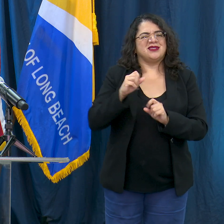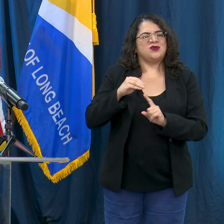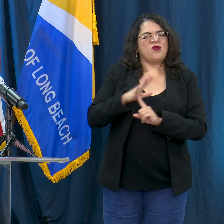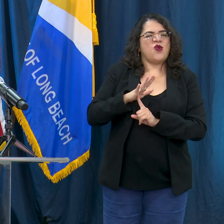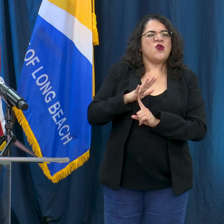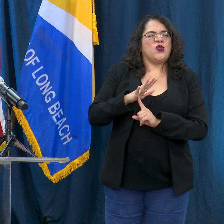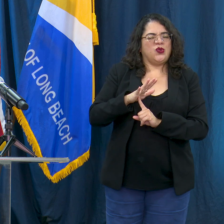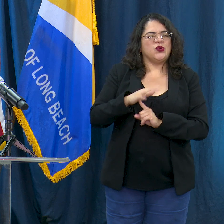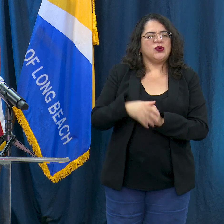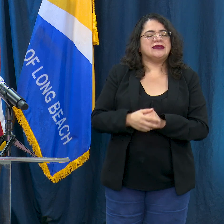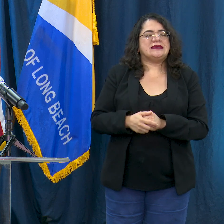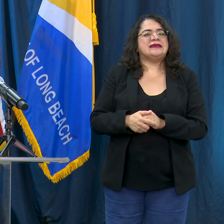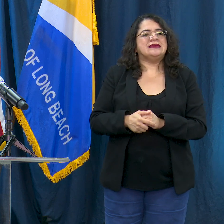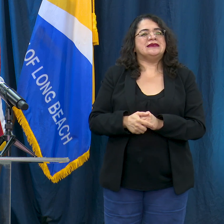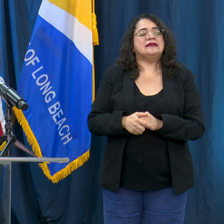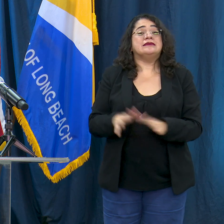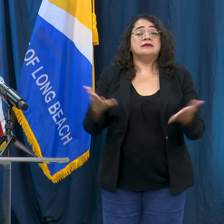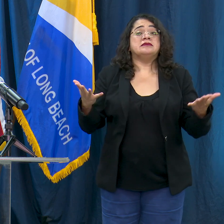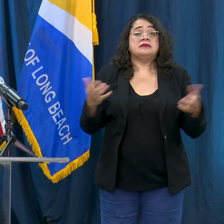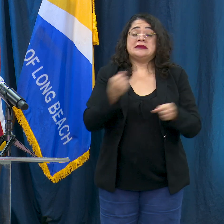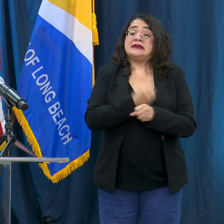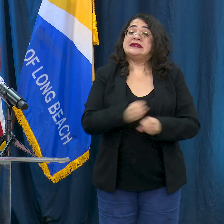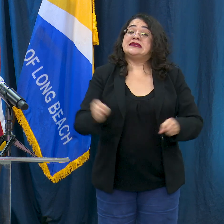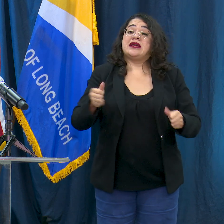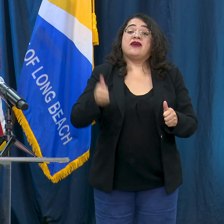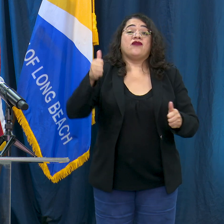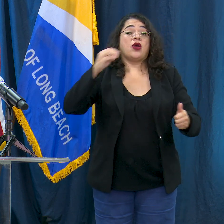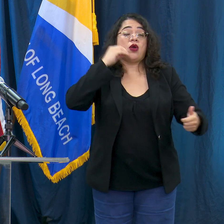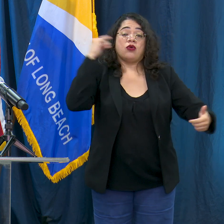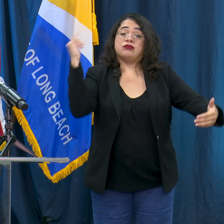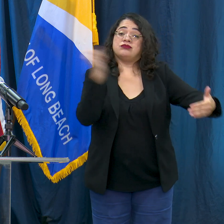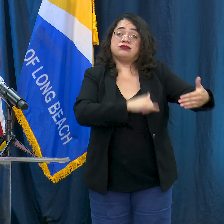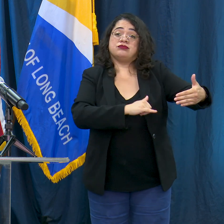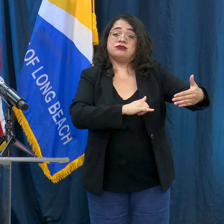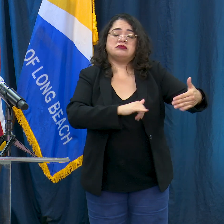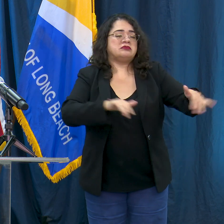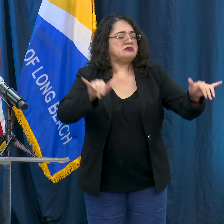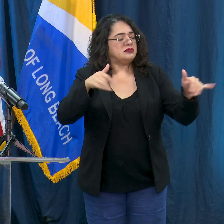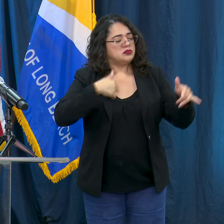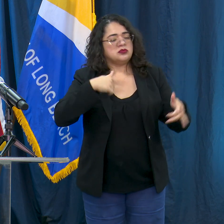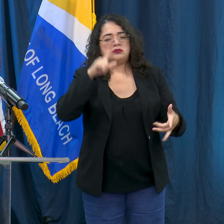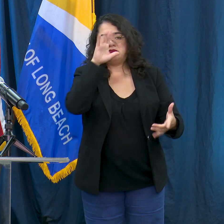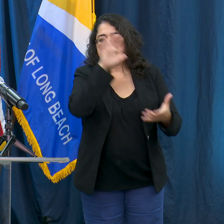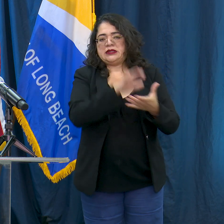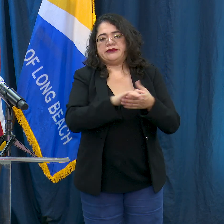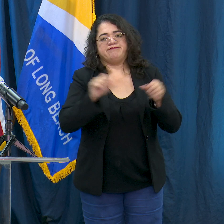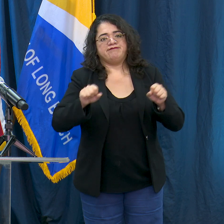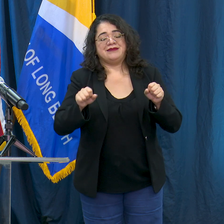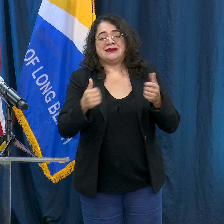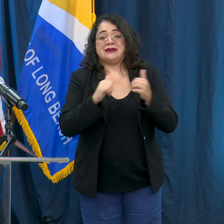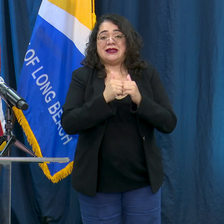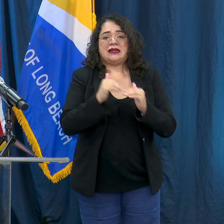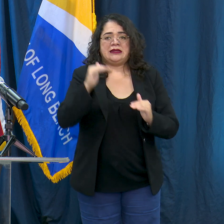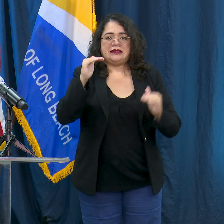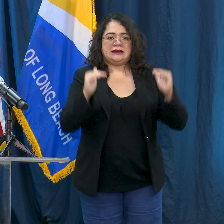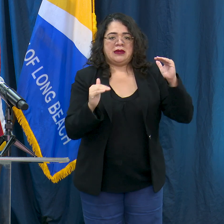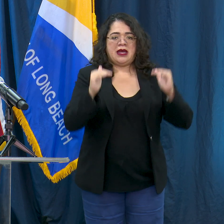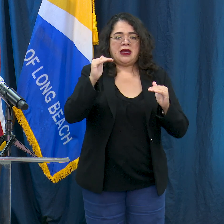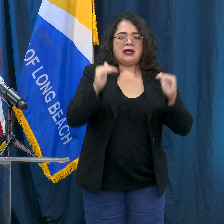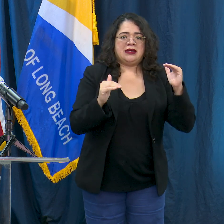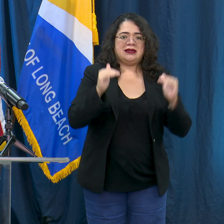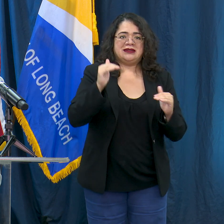virus. So it continues to be safer at home, will always be what we're saying, but we're also balancing the difference with public health